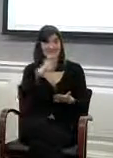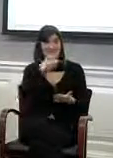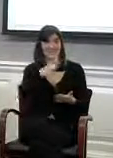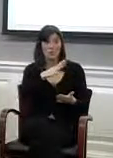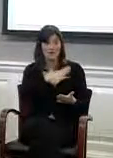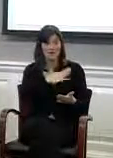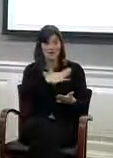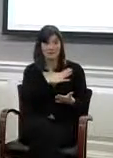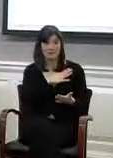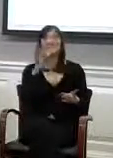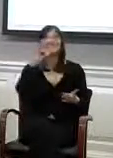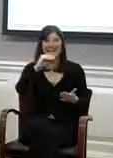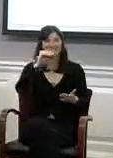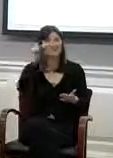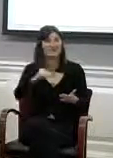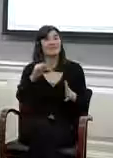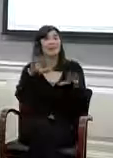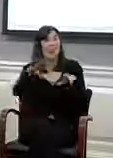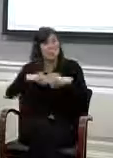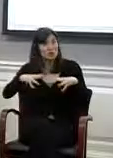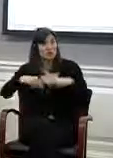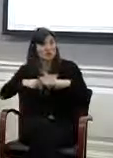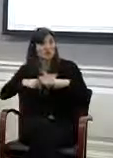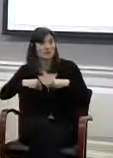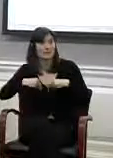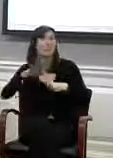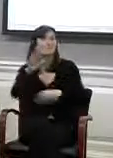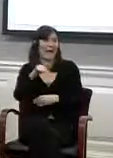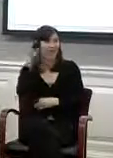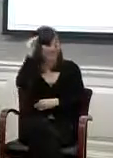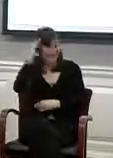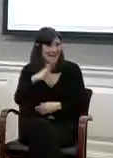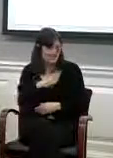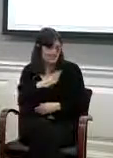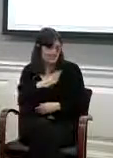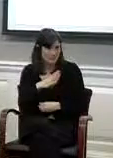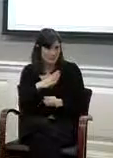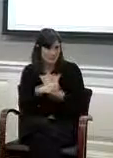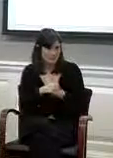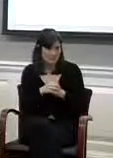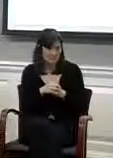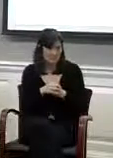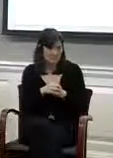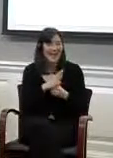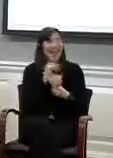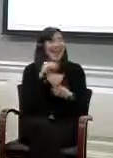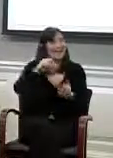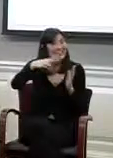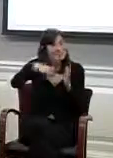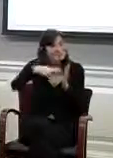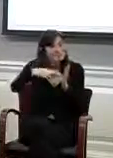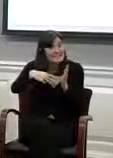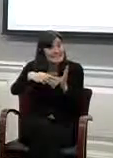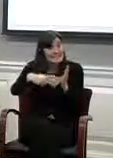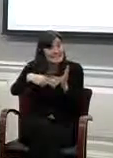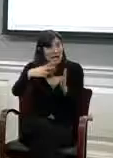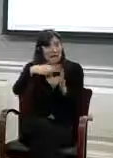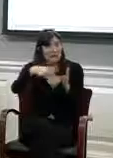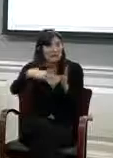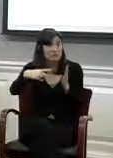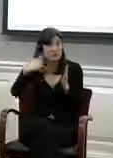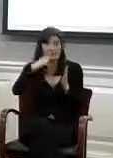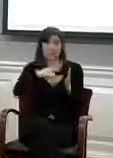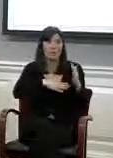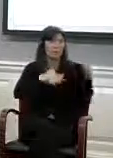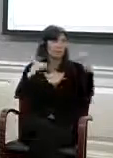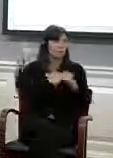50%, and this statistic is 20% illiteracy for women if you look nationwide. Domestic violence in particular is a